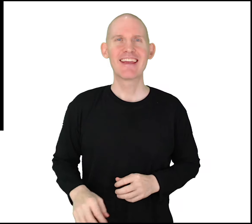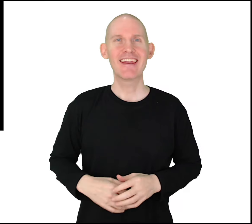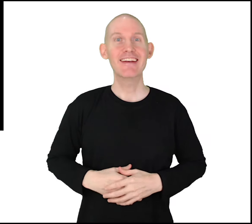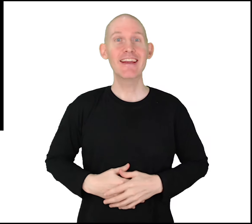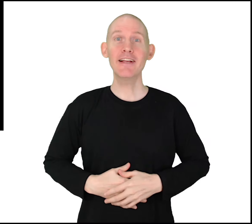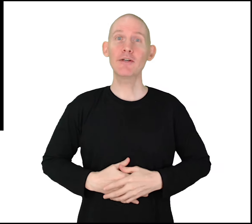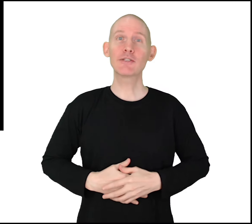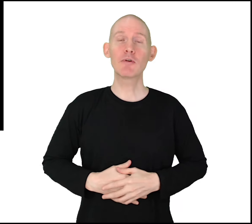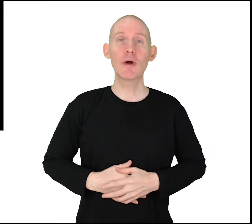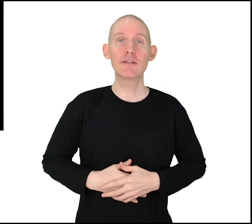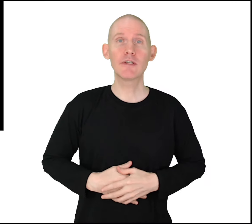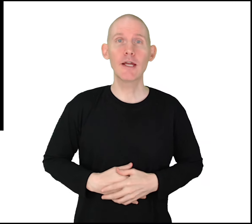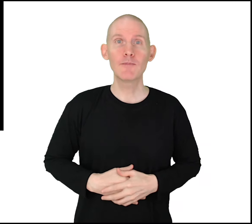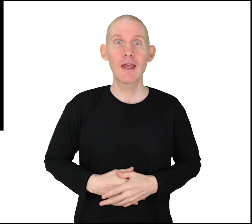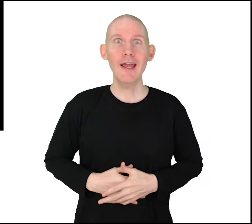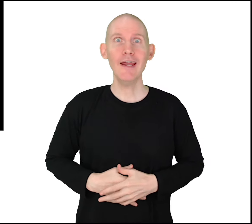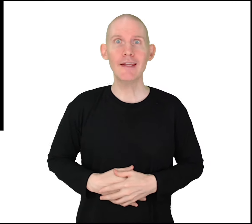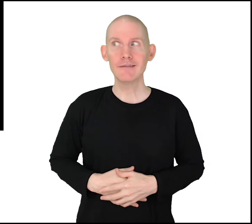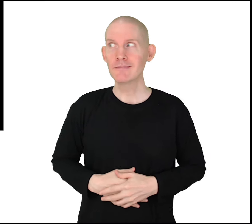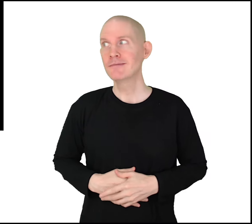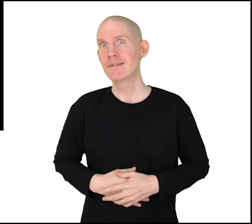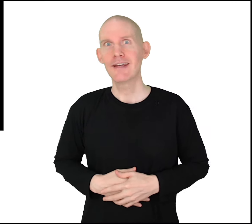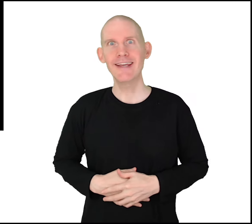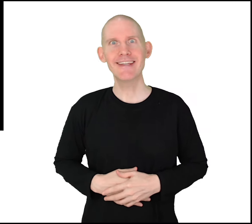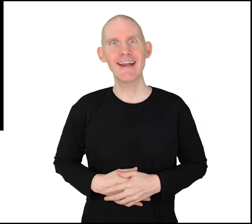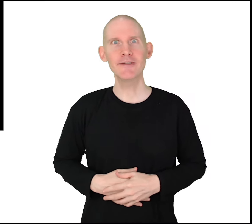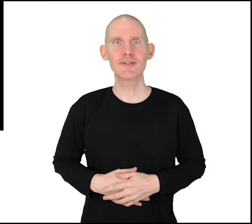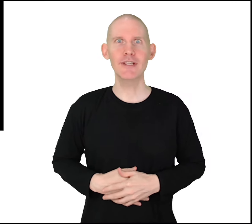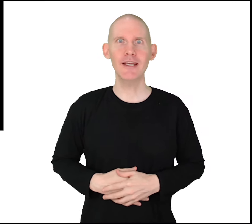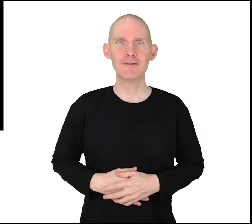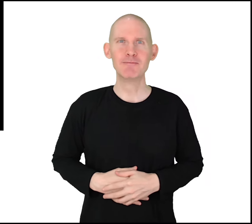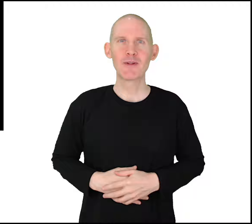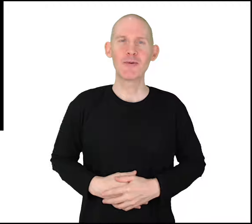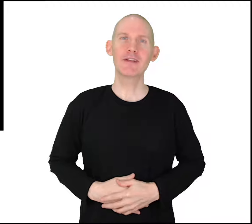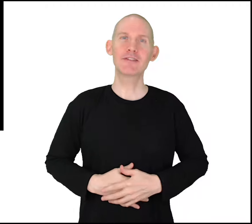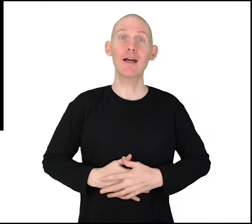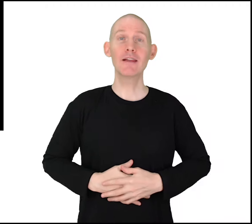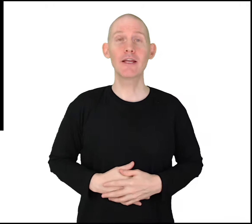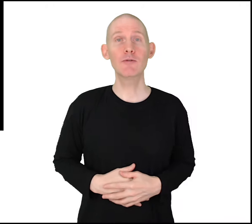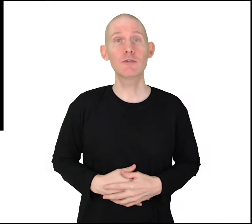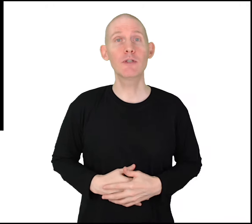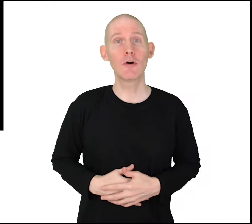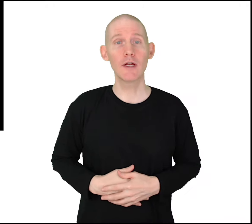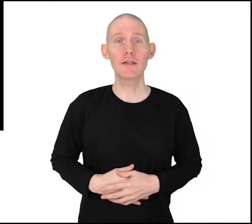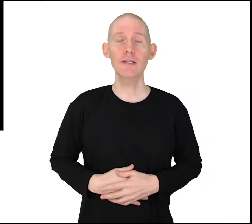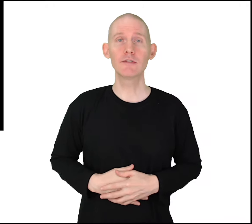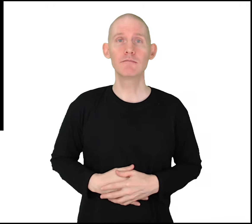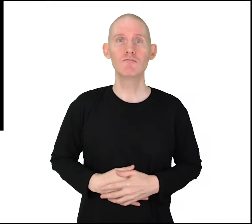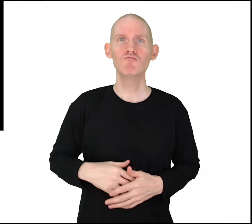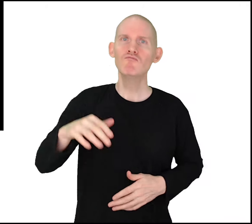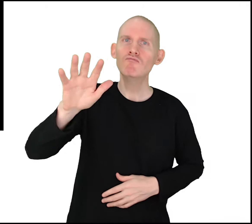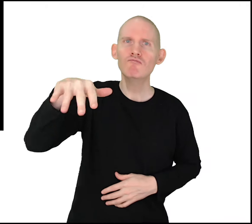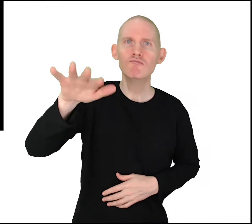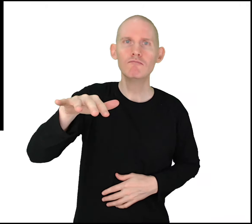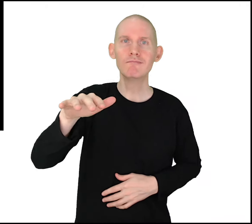In English, we might say, hey, he can't see. Well, in sign language, we'd go like this.